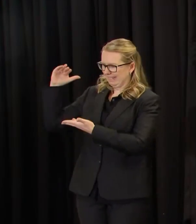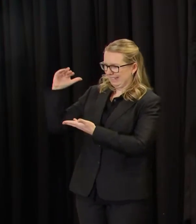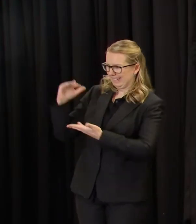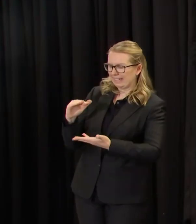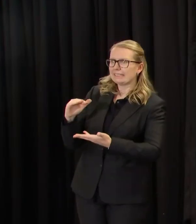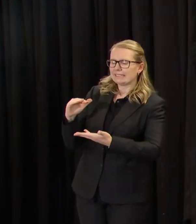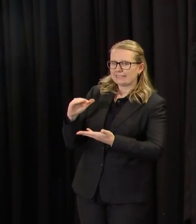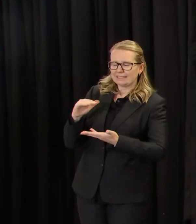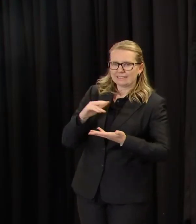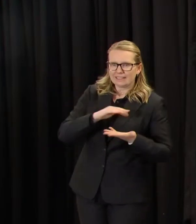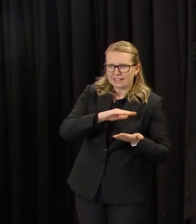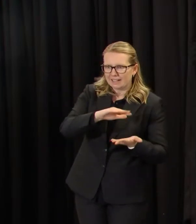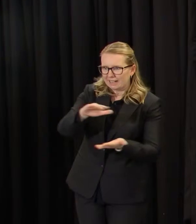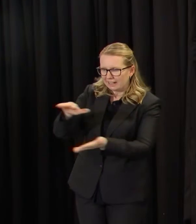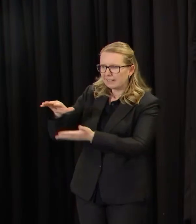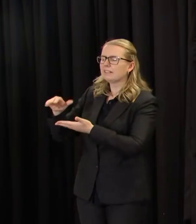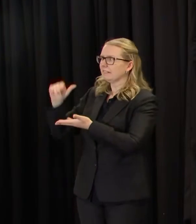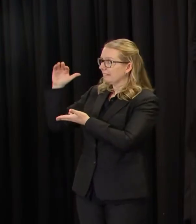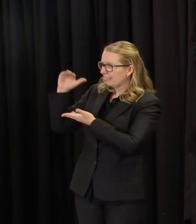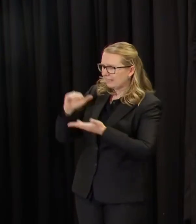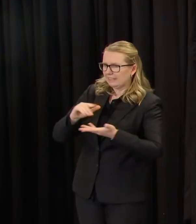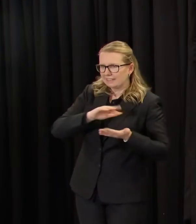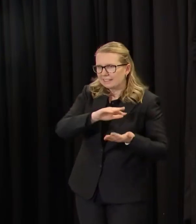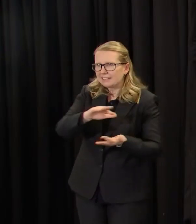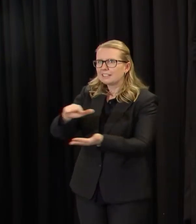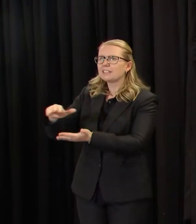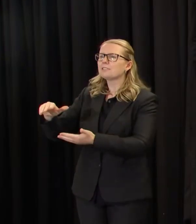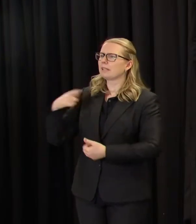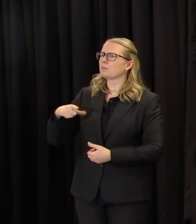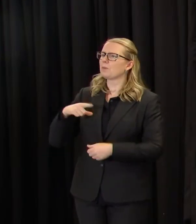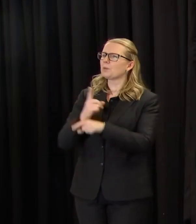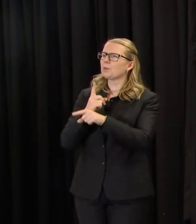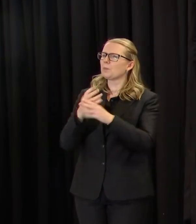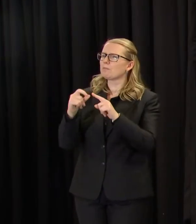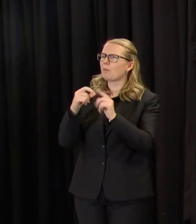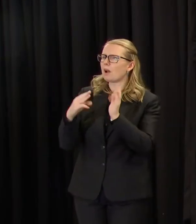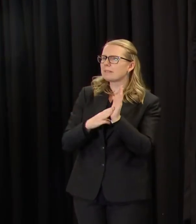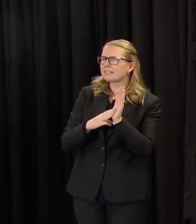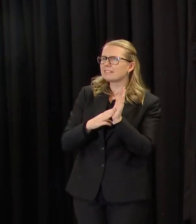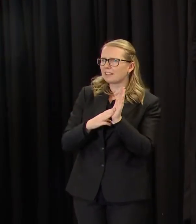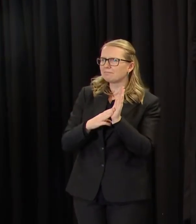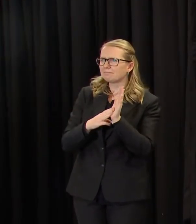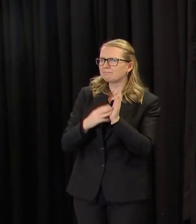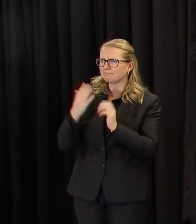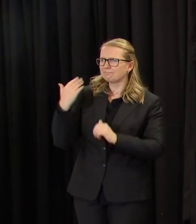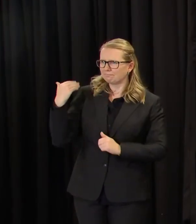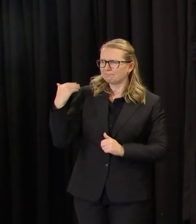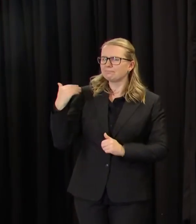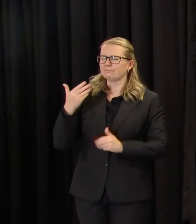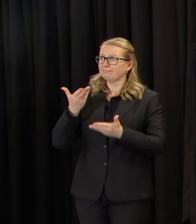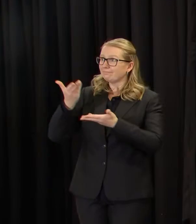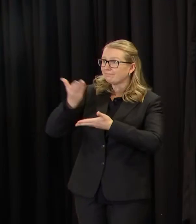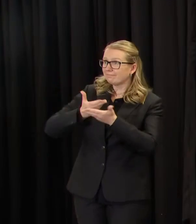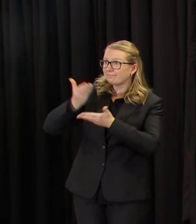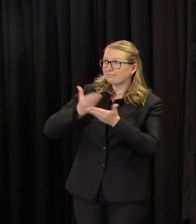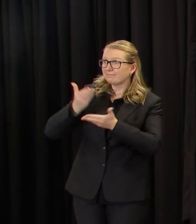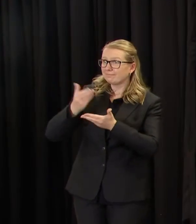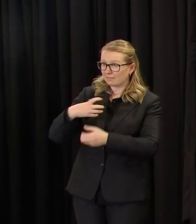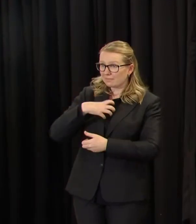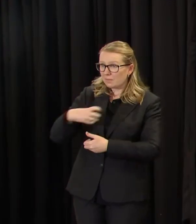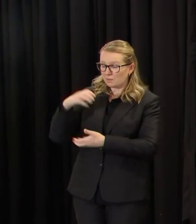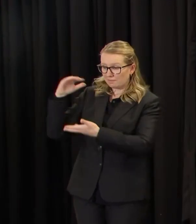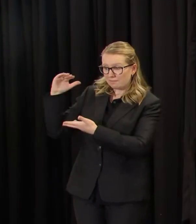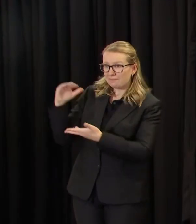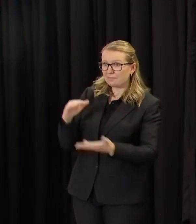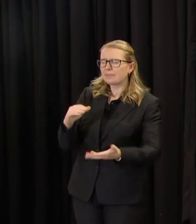yesterday to get from the Prime Minister just that clarity. If extra supply turns up, we don't want it going, you know, there's been some special consideration